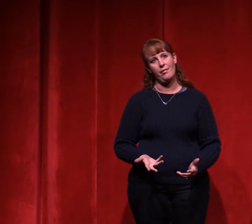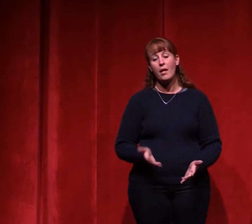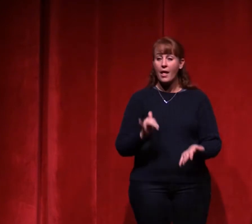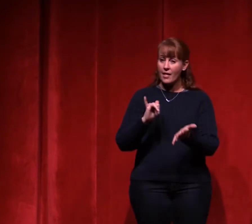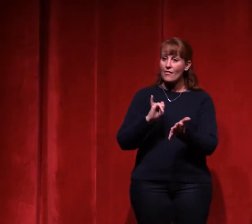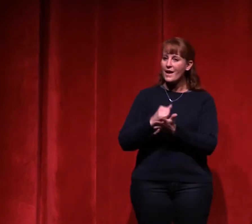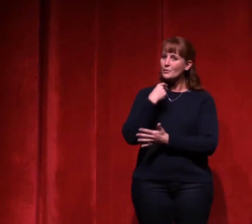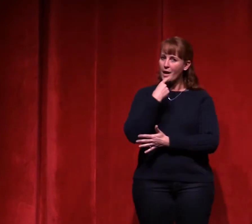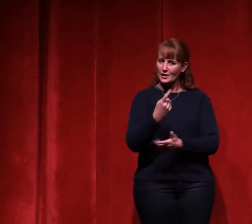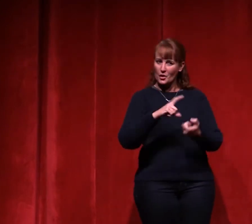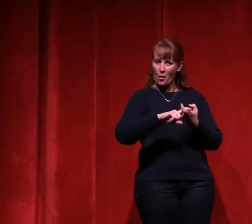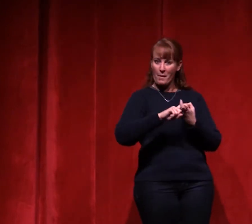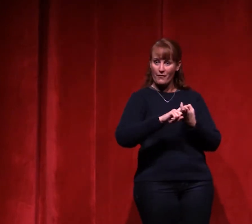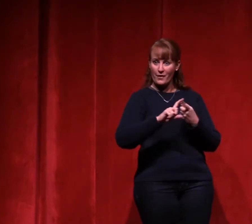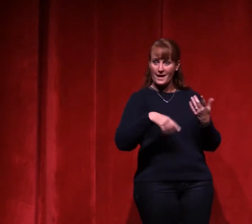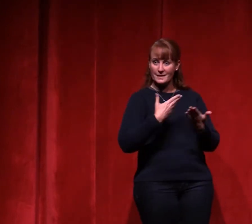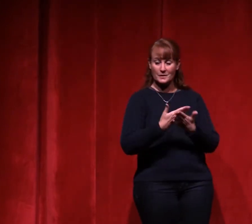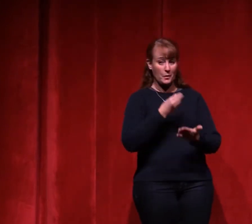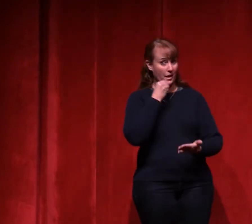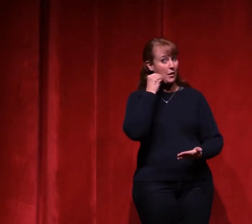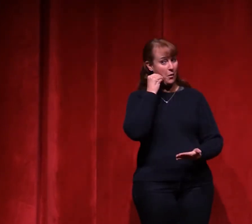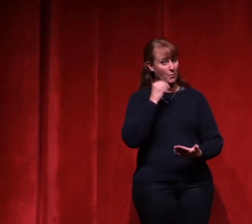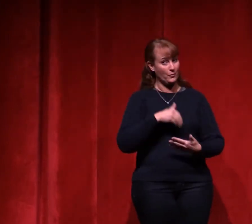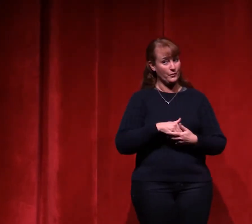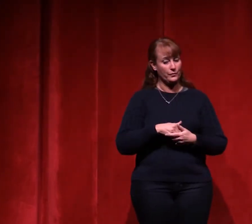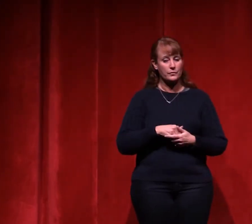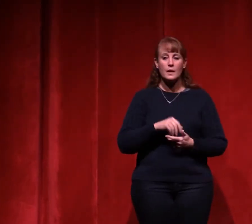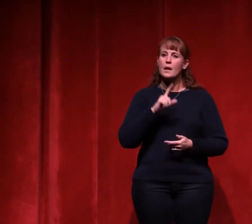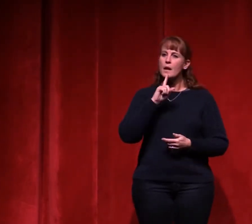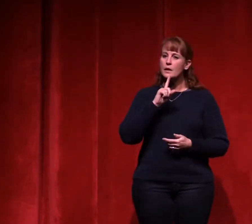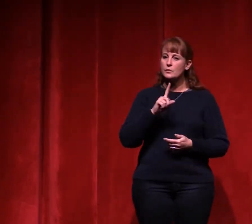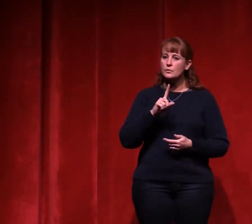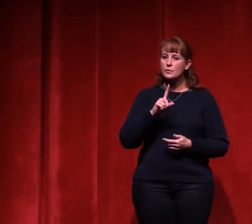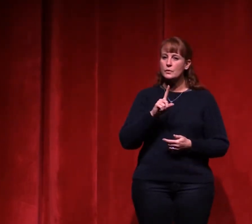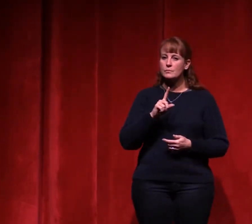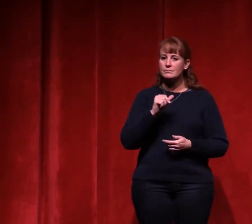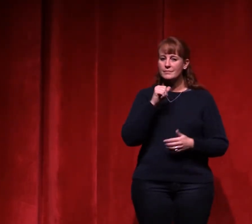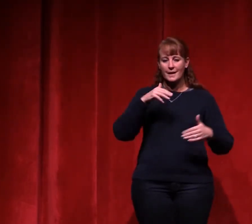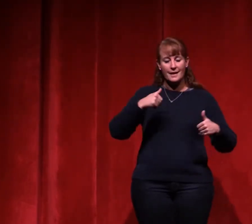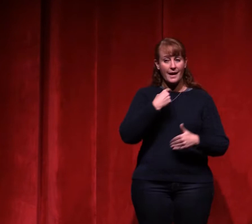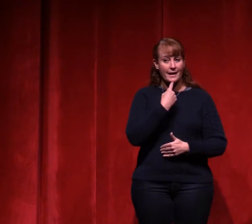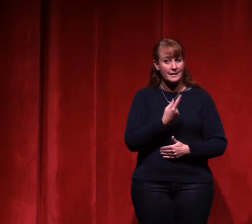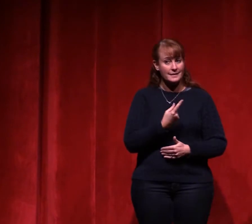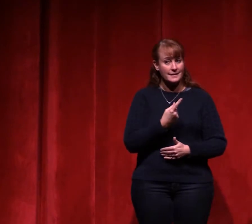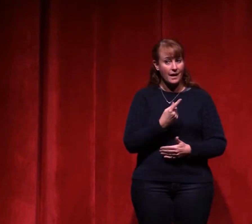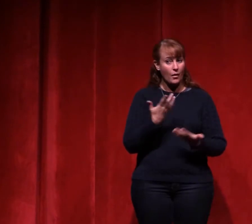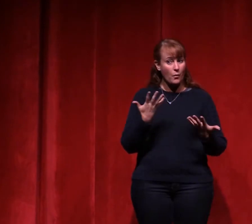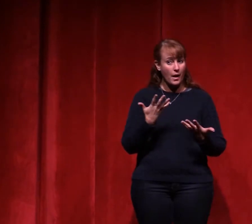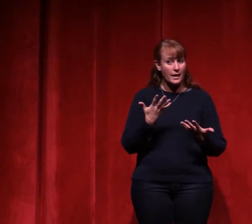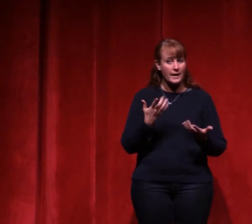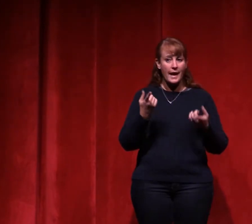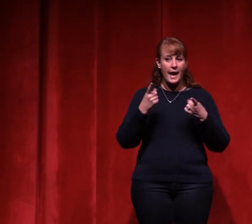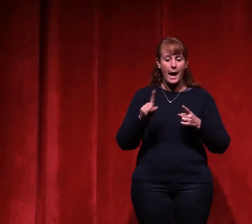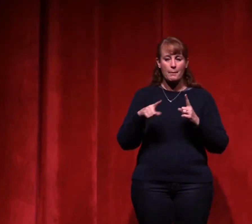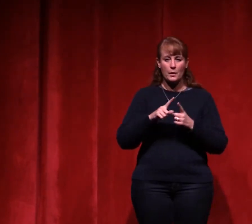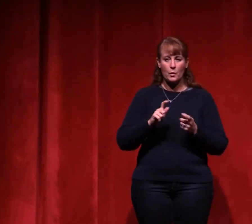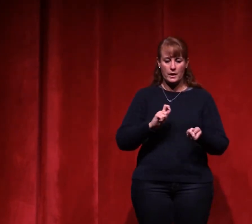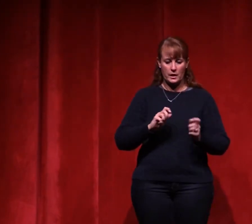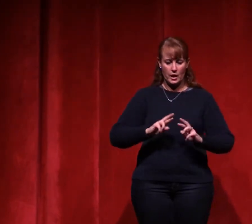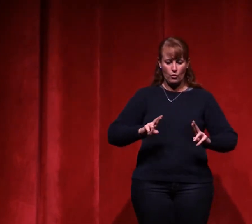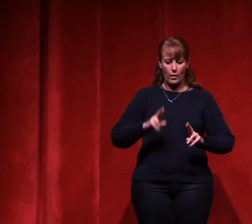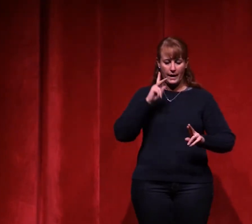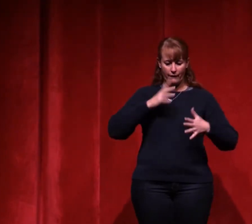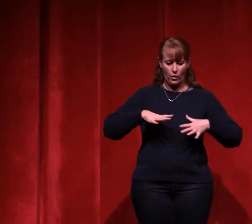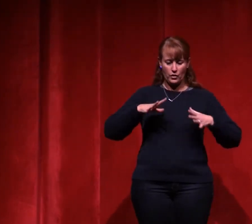That's what I told my friends and family when I got home. And this is what I didn't tell them. That at the fitting, the day before the